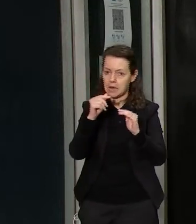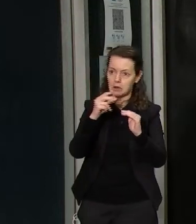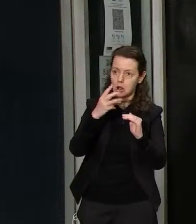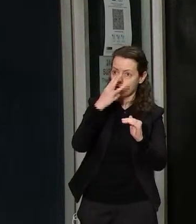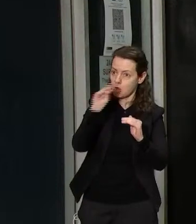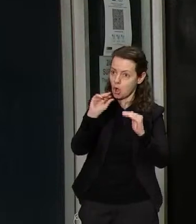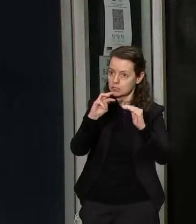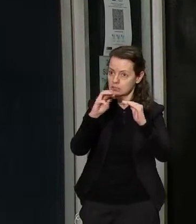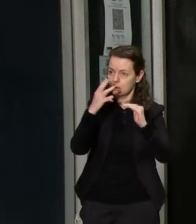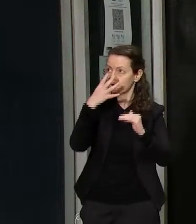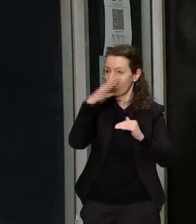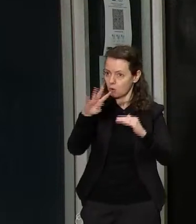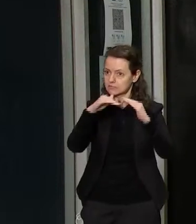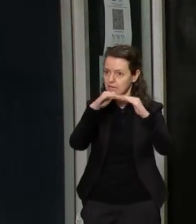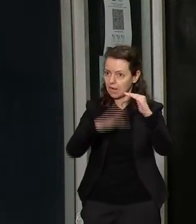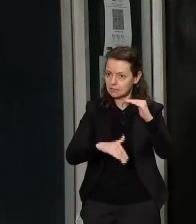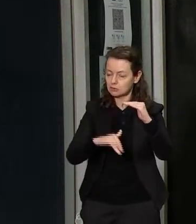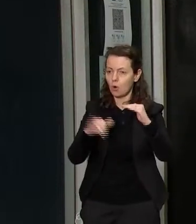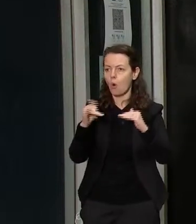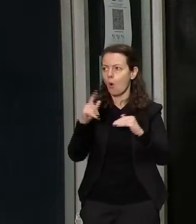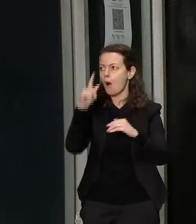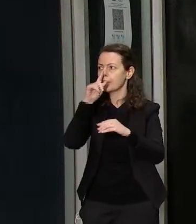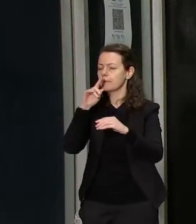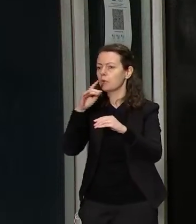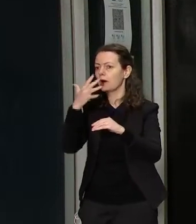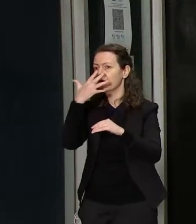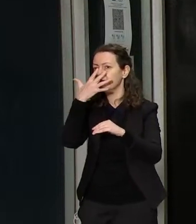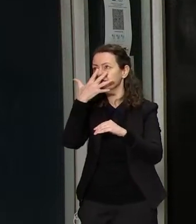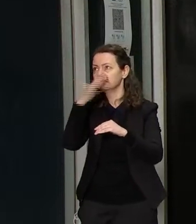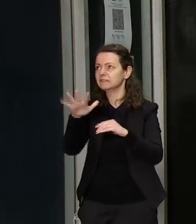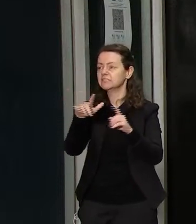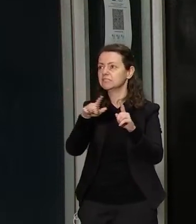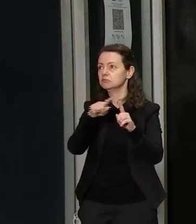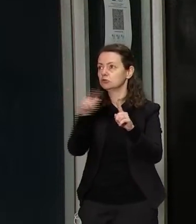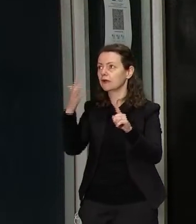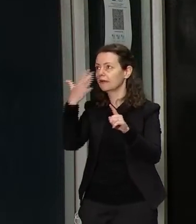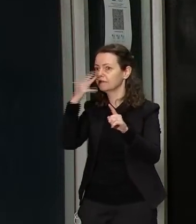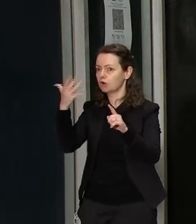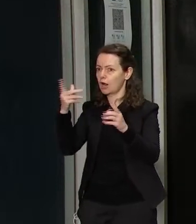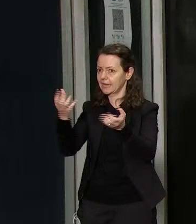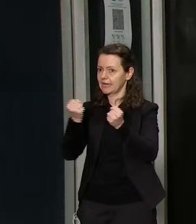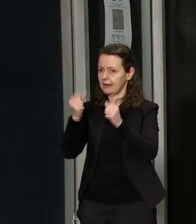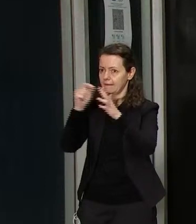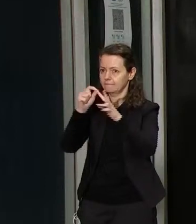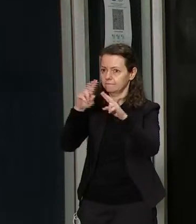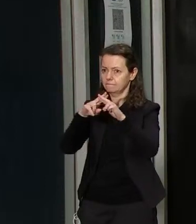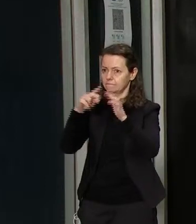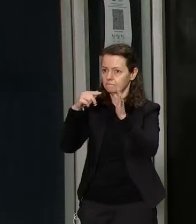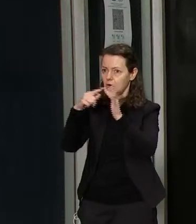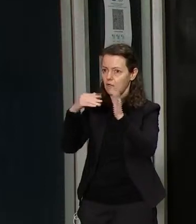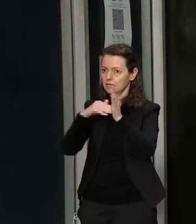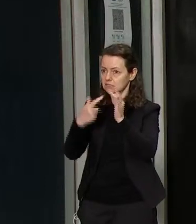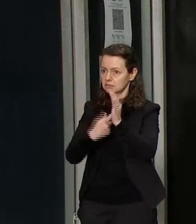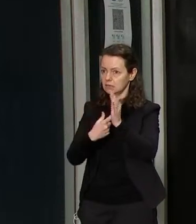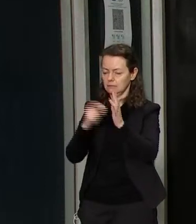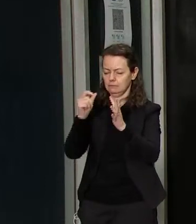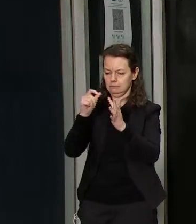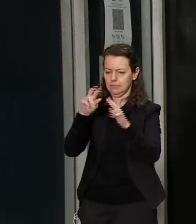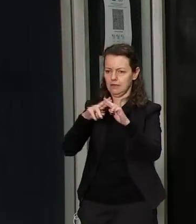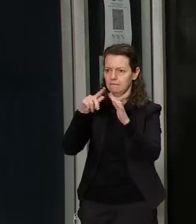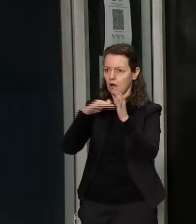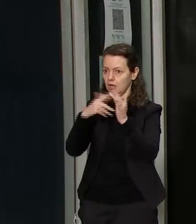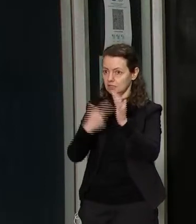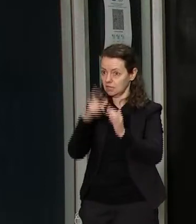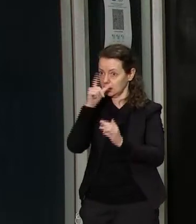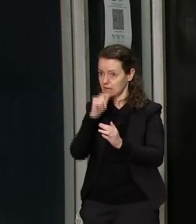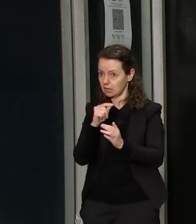instance, could more over 50s, say 50 to 59, have access to Pfizer to maybe boost the number of people who are getting vaccinated? Or,